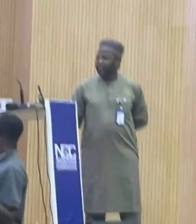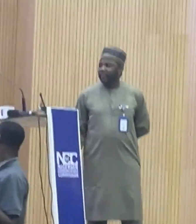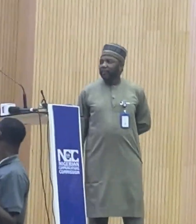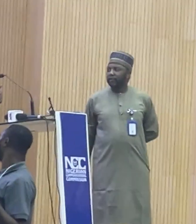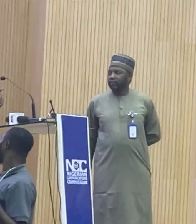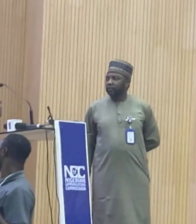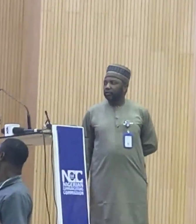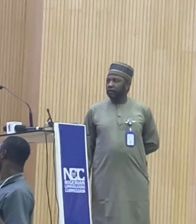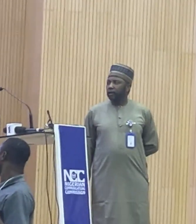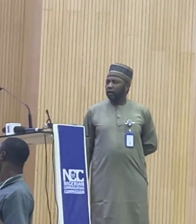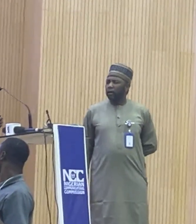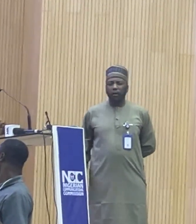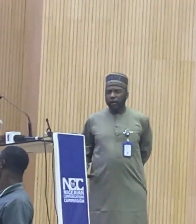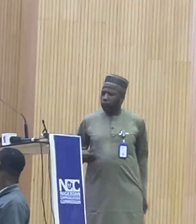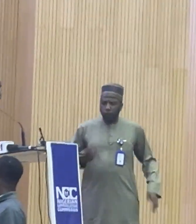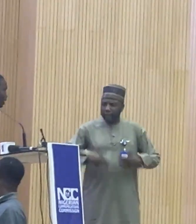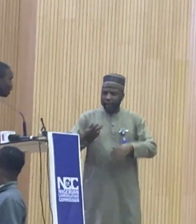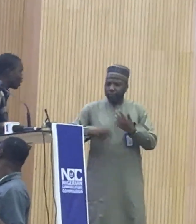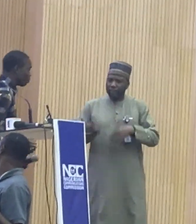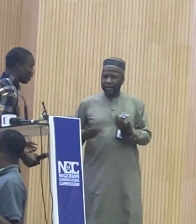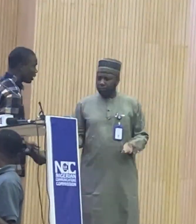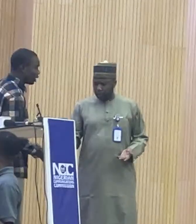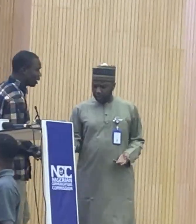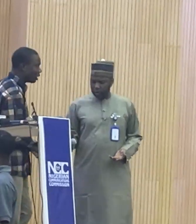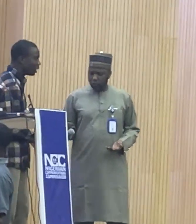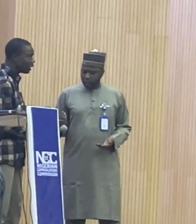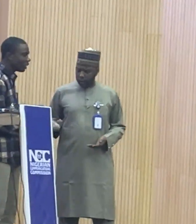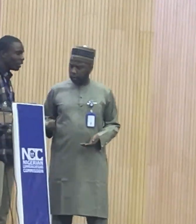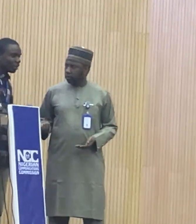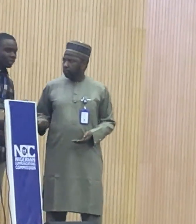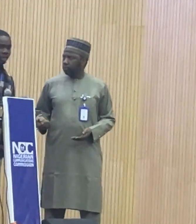No, very quickly, sir.